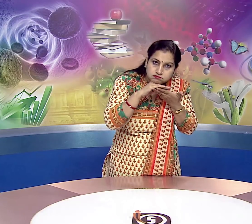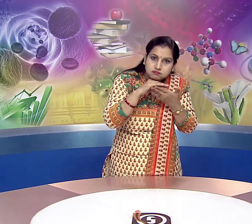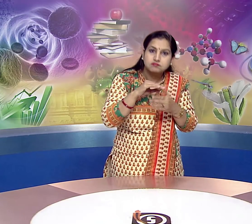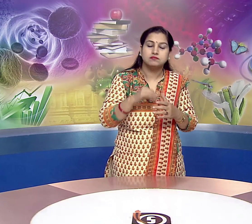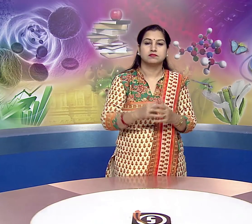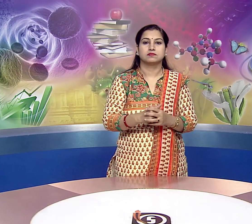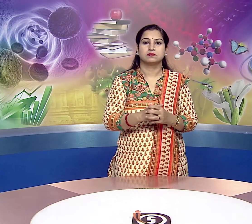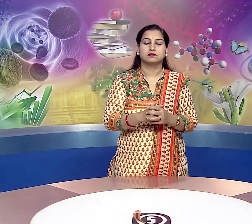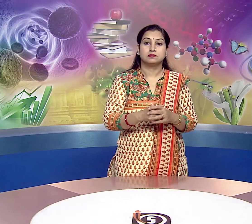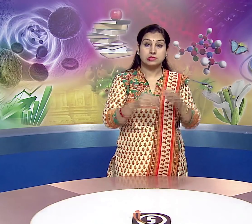under the table